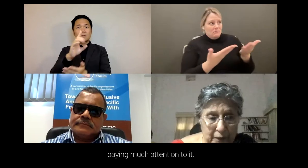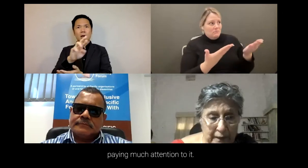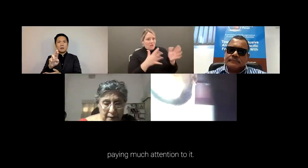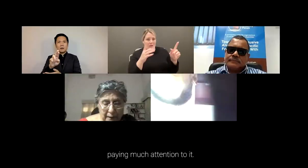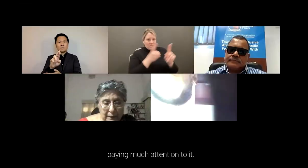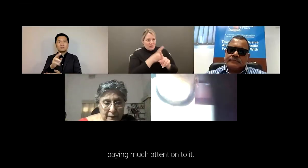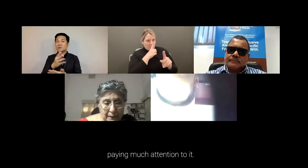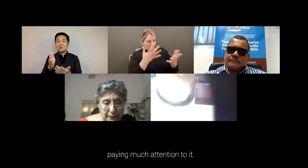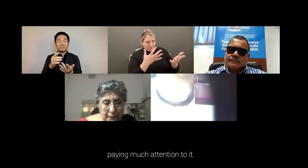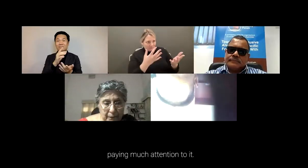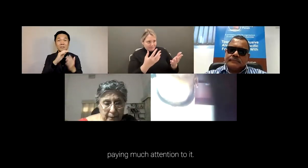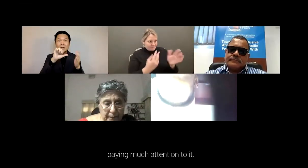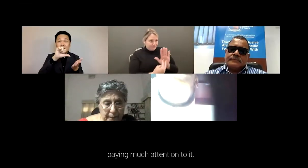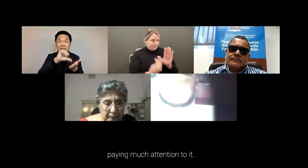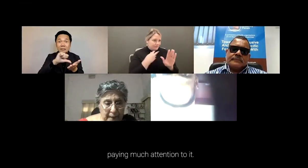attention to it.